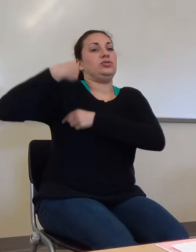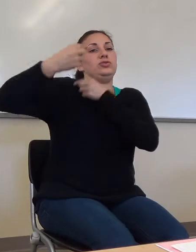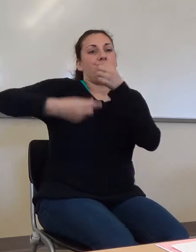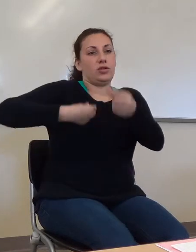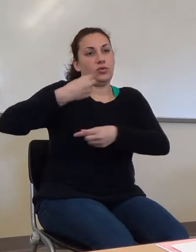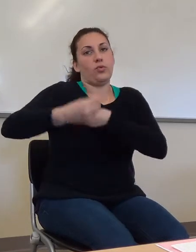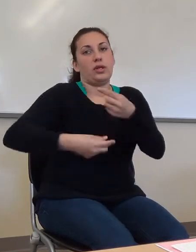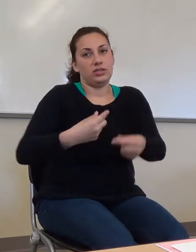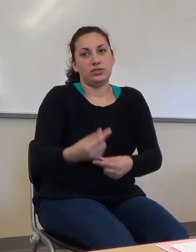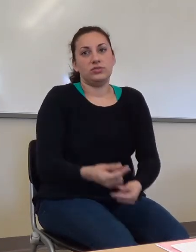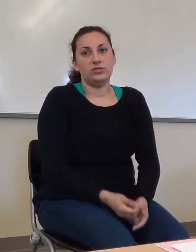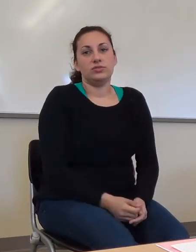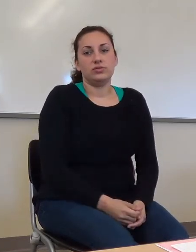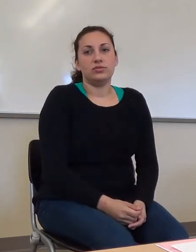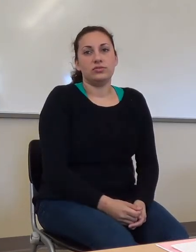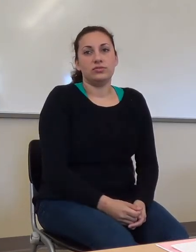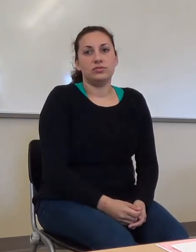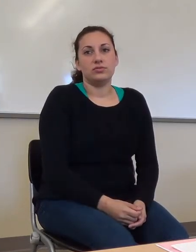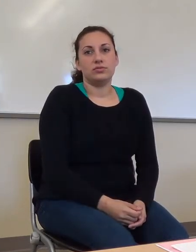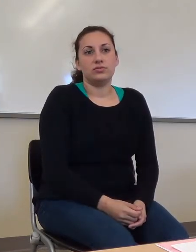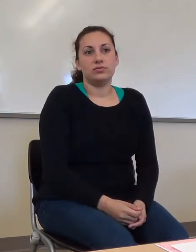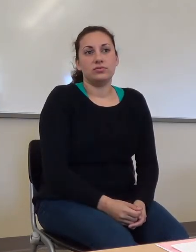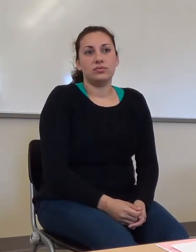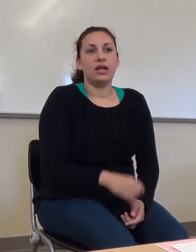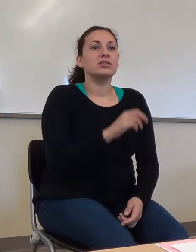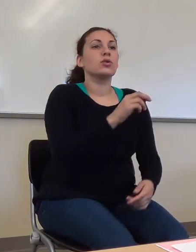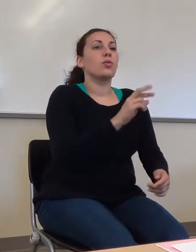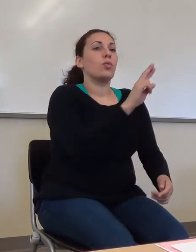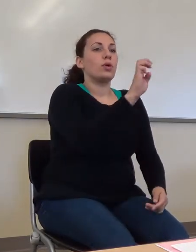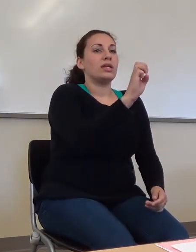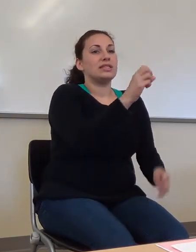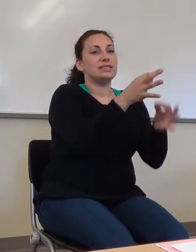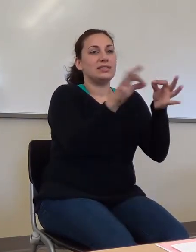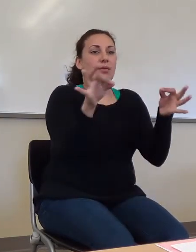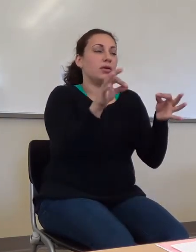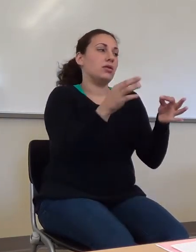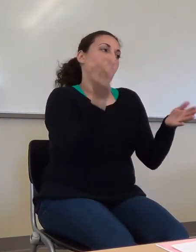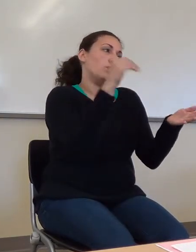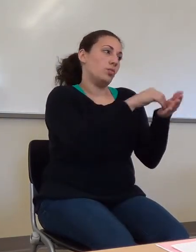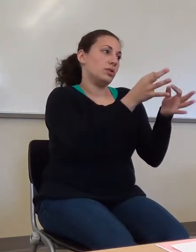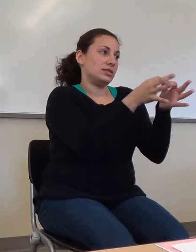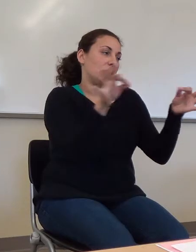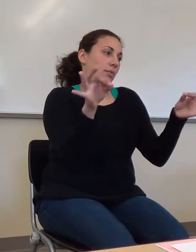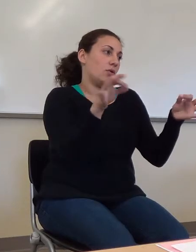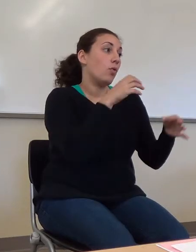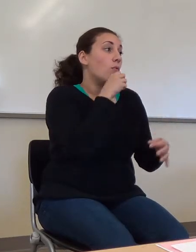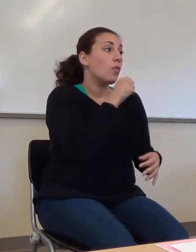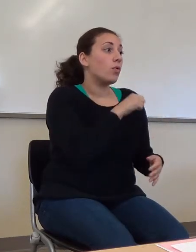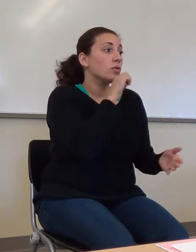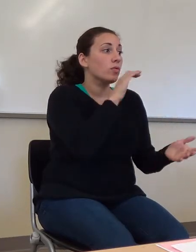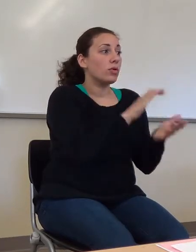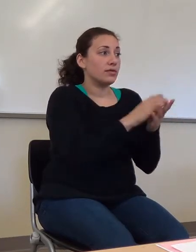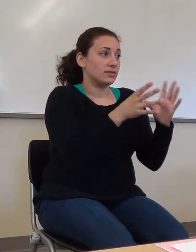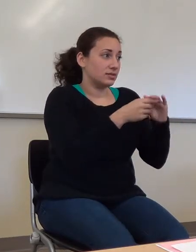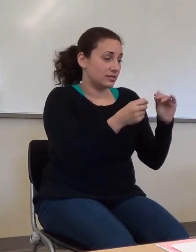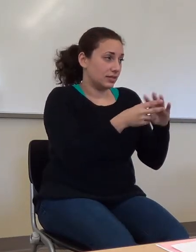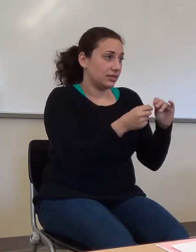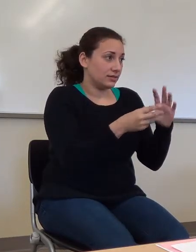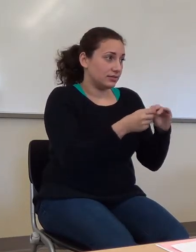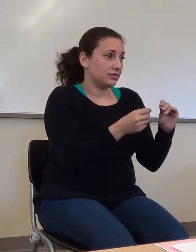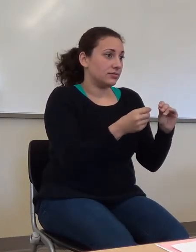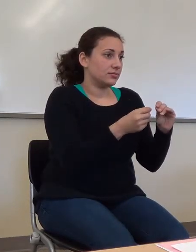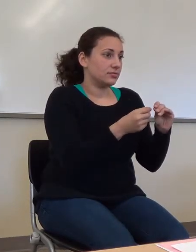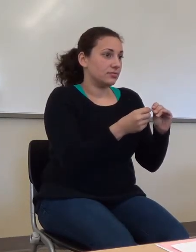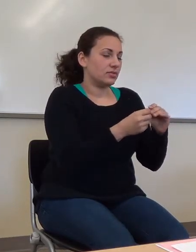your context clue. That's a flat out restatement. Old wives' tales, unverified claims that